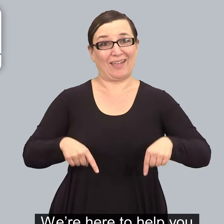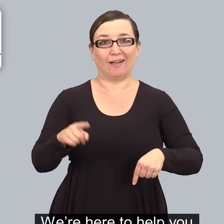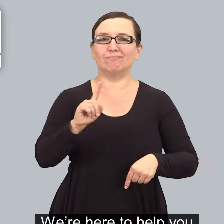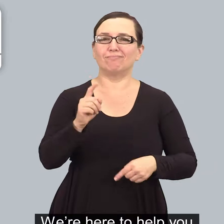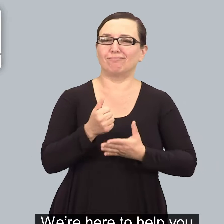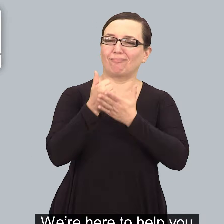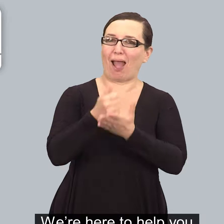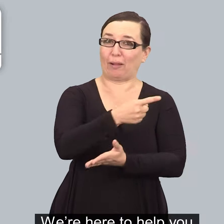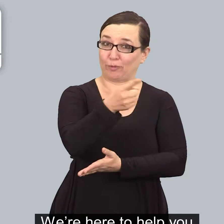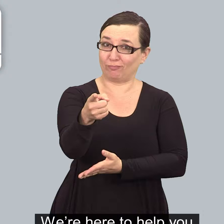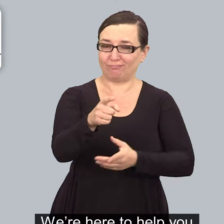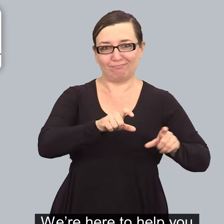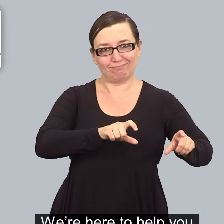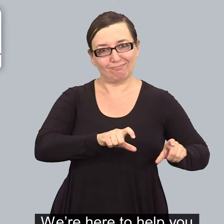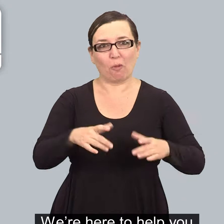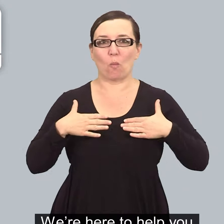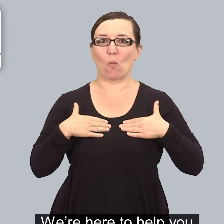We're here to help you stay well this winter.